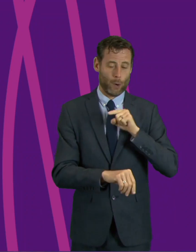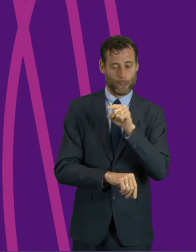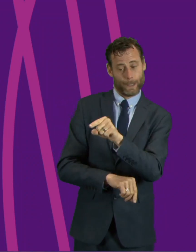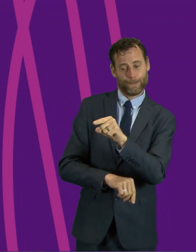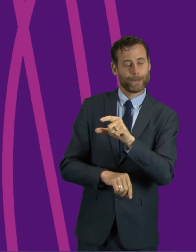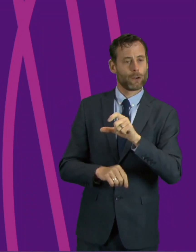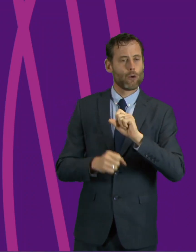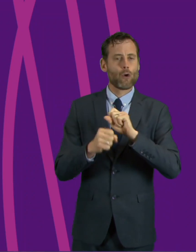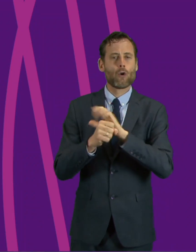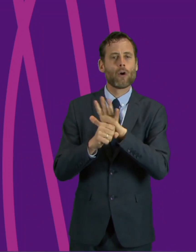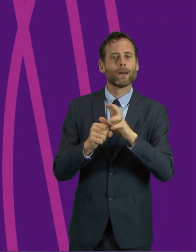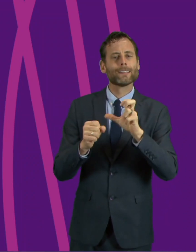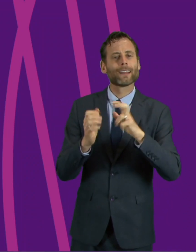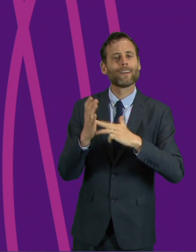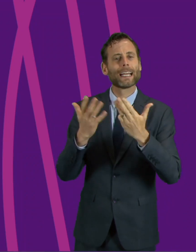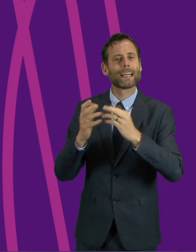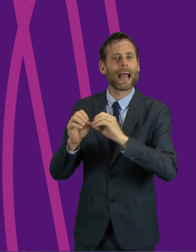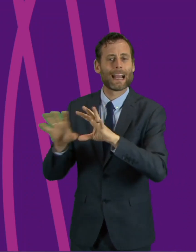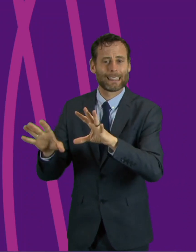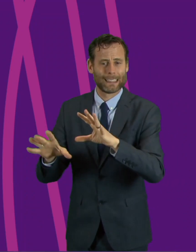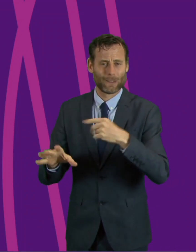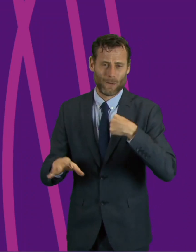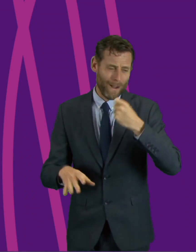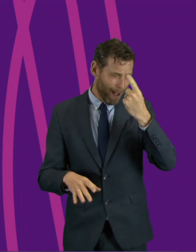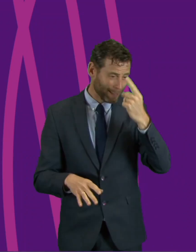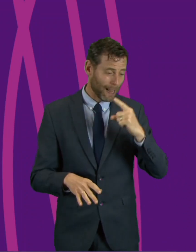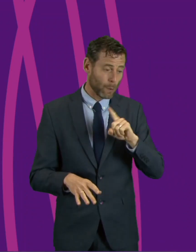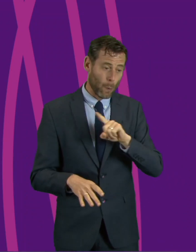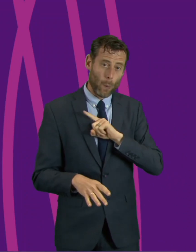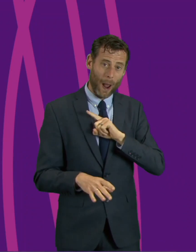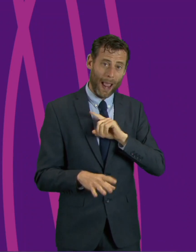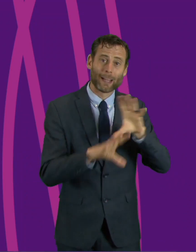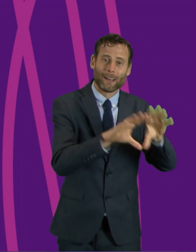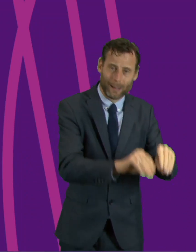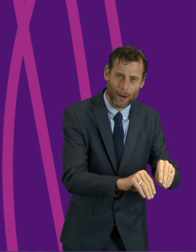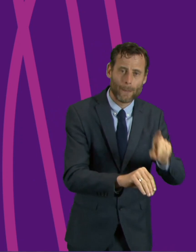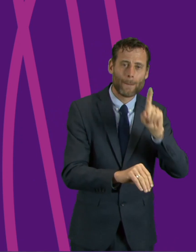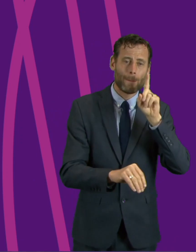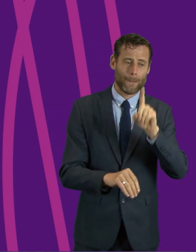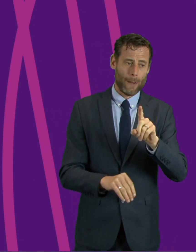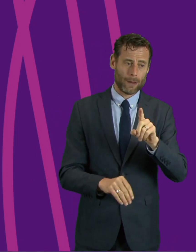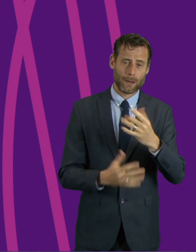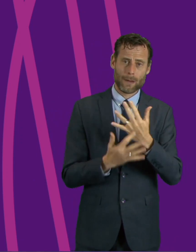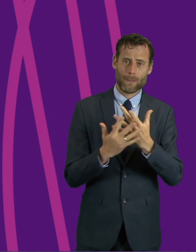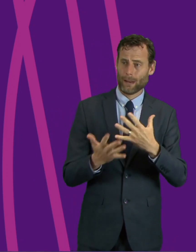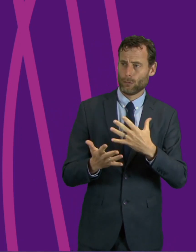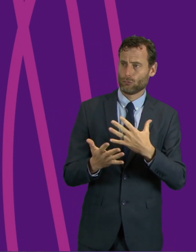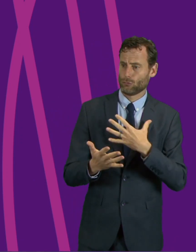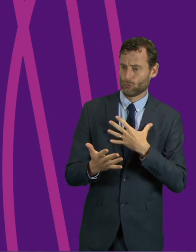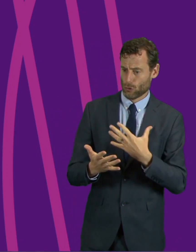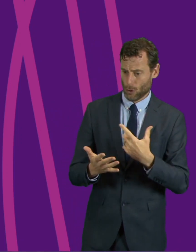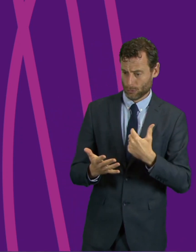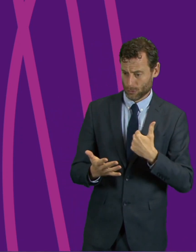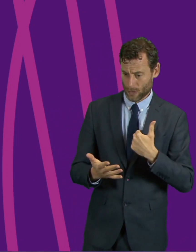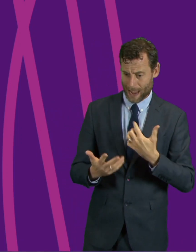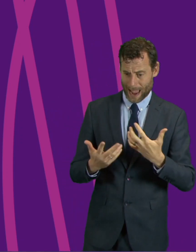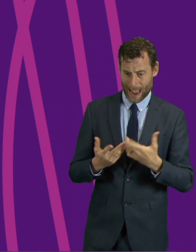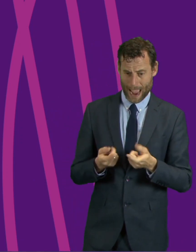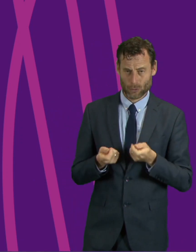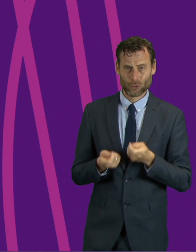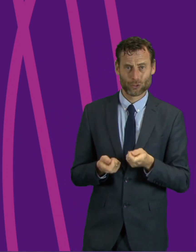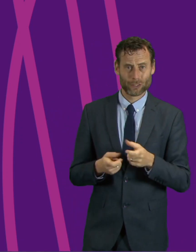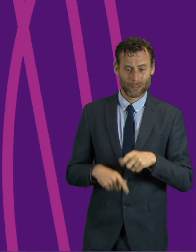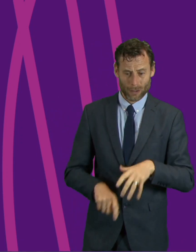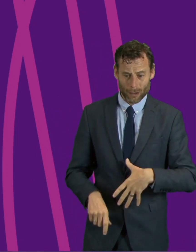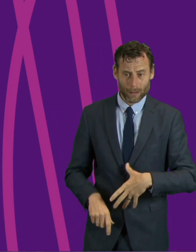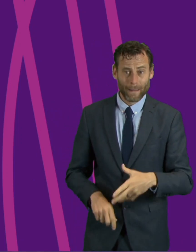but nonetheless devastating, as for many people IVF is the last or only hope of starting a family. I know that the First Minister